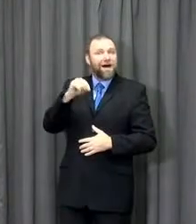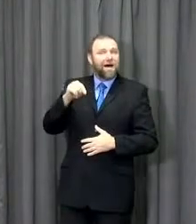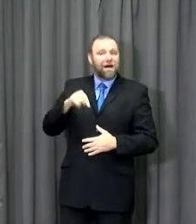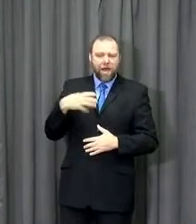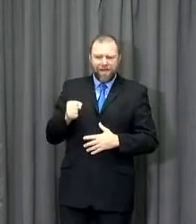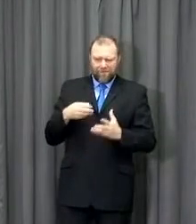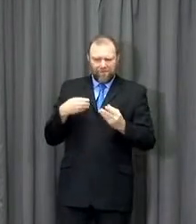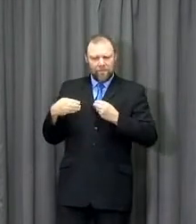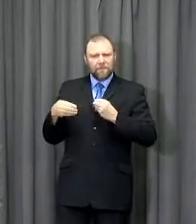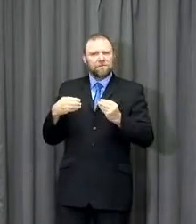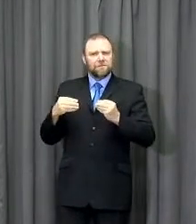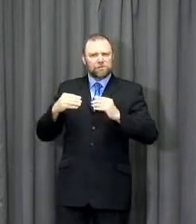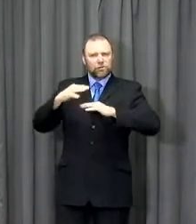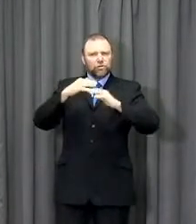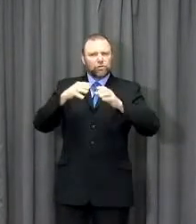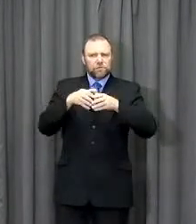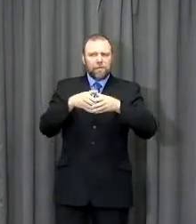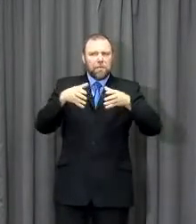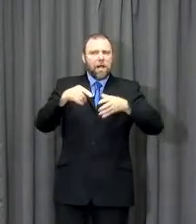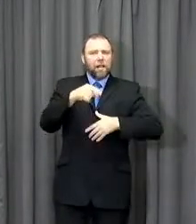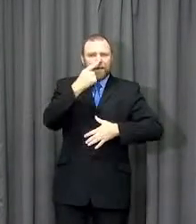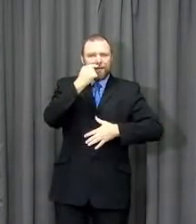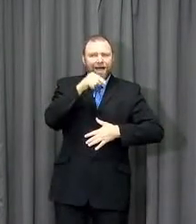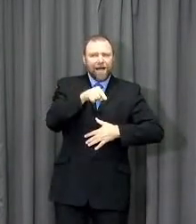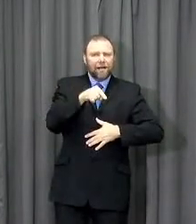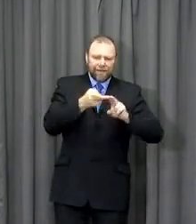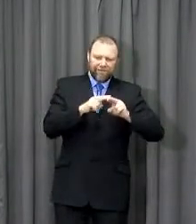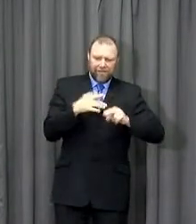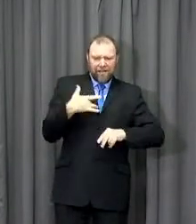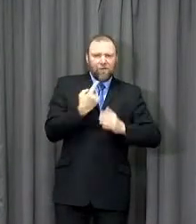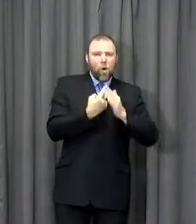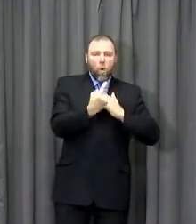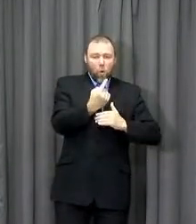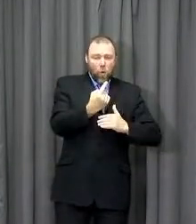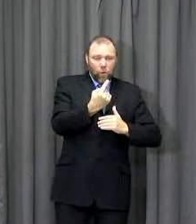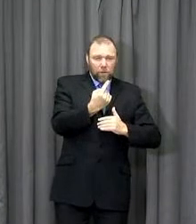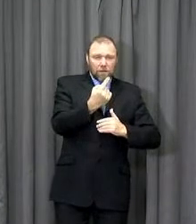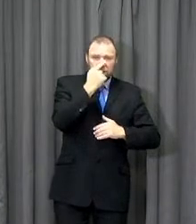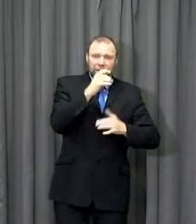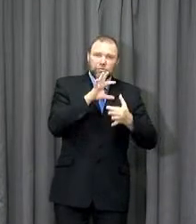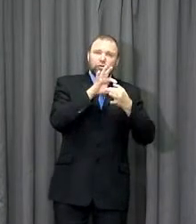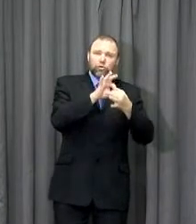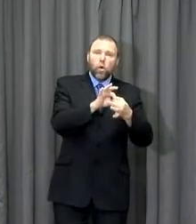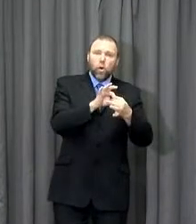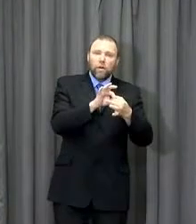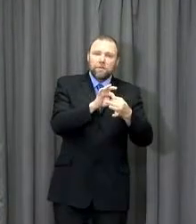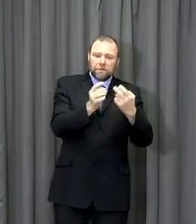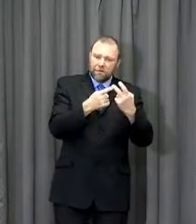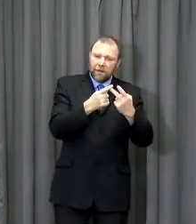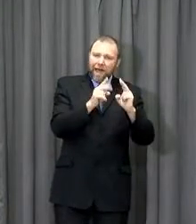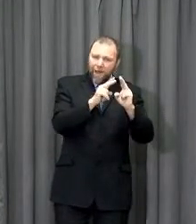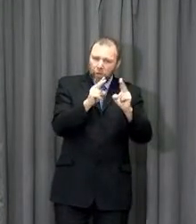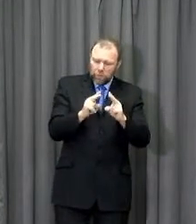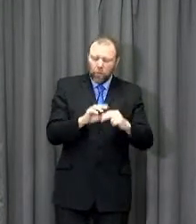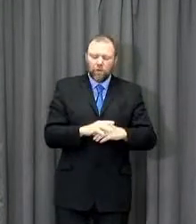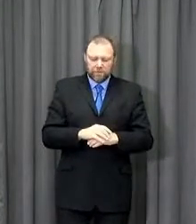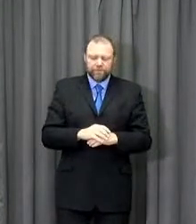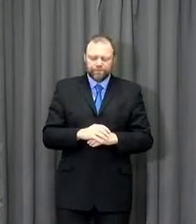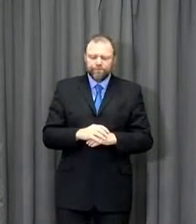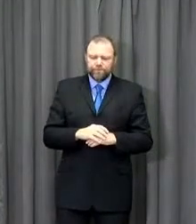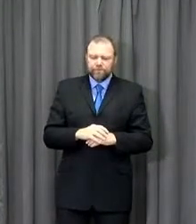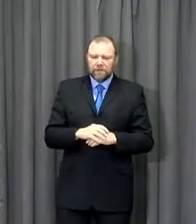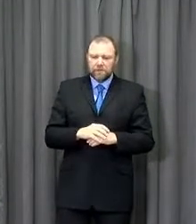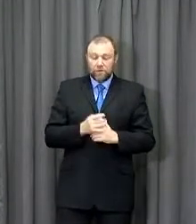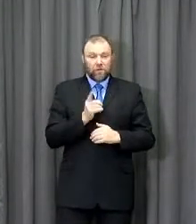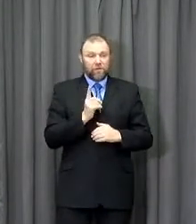social bubbles, so that they can join in another household and people don't remain completely isolated. So